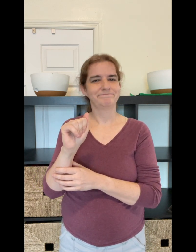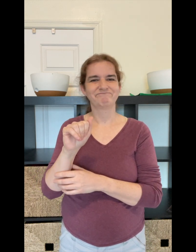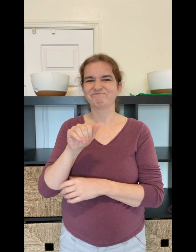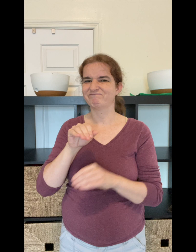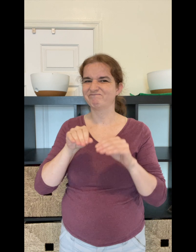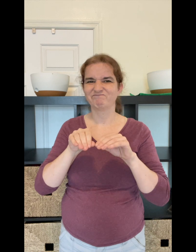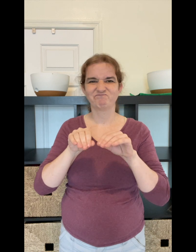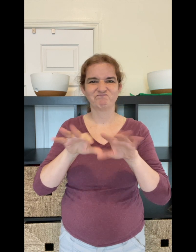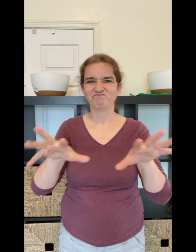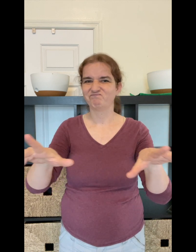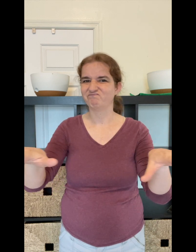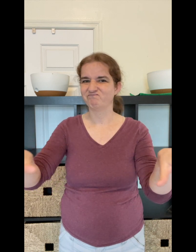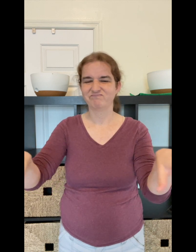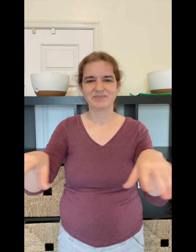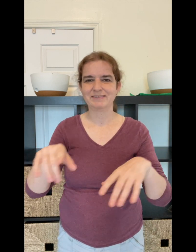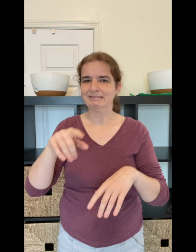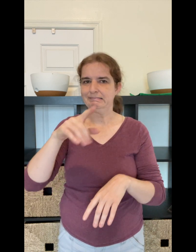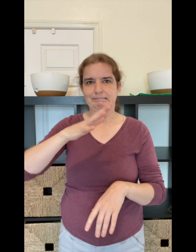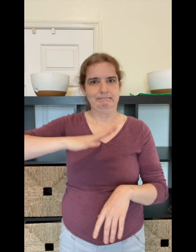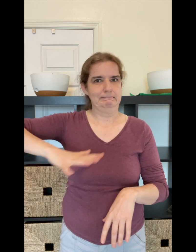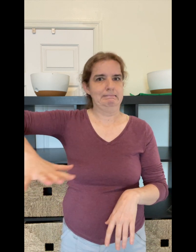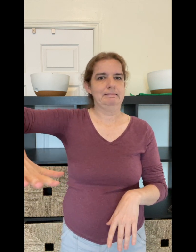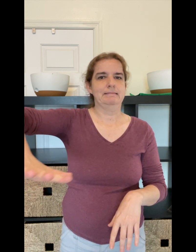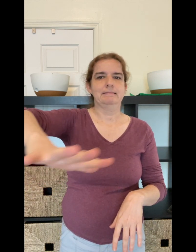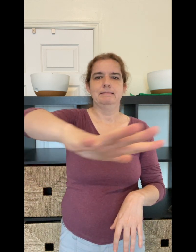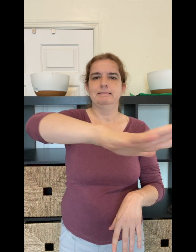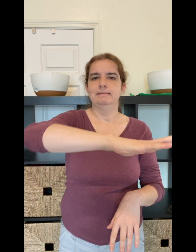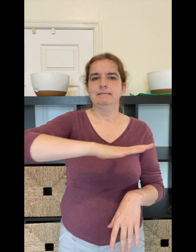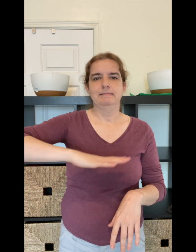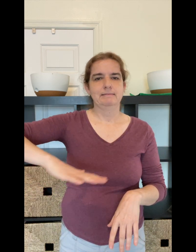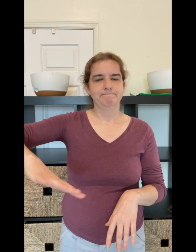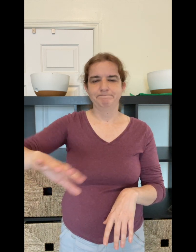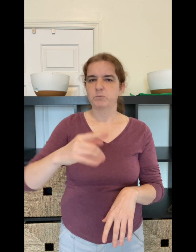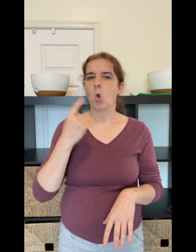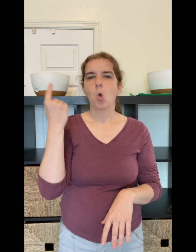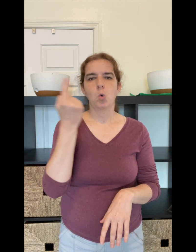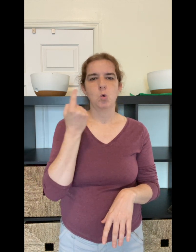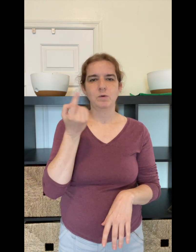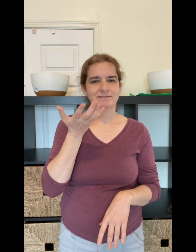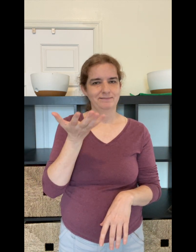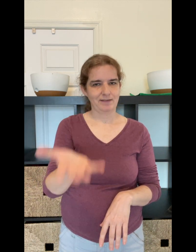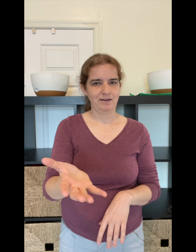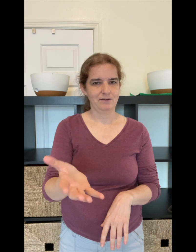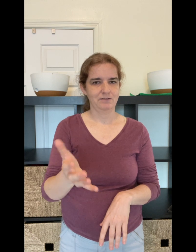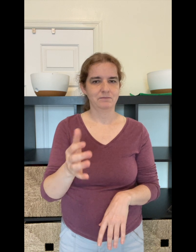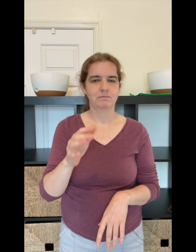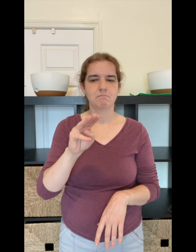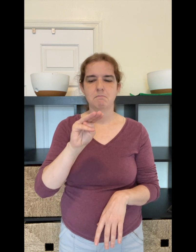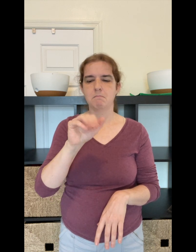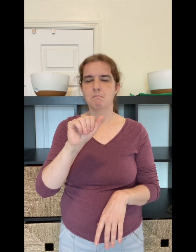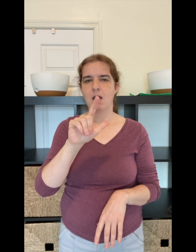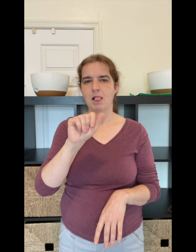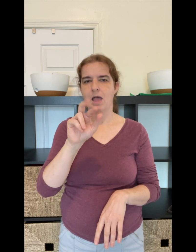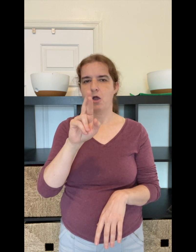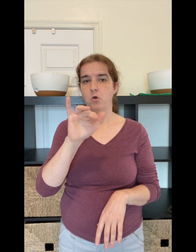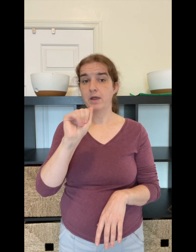malaria just all over the place. All over the place. It's always there. It's always